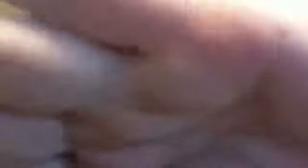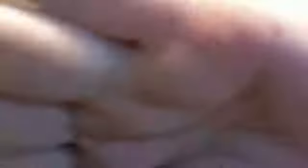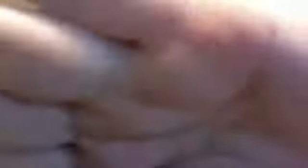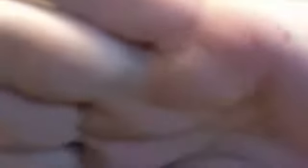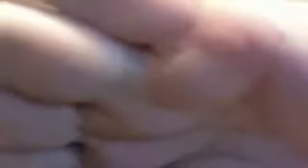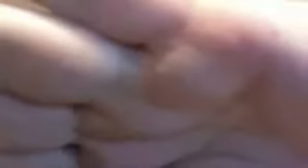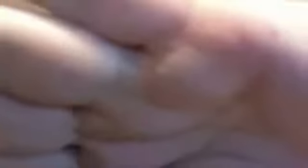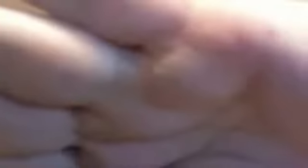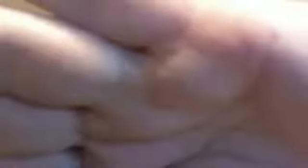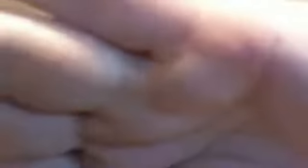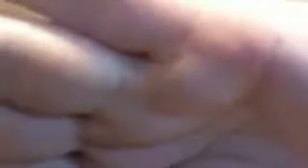away.